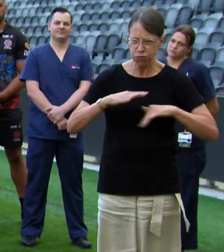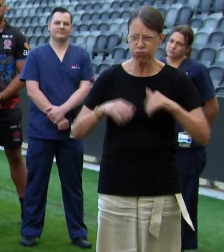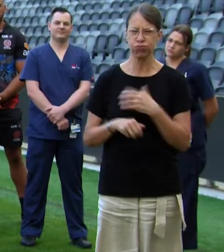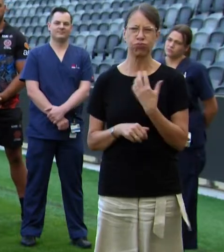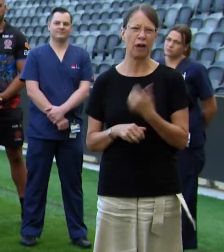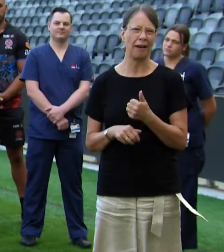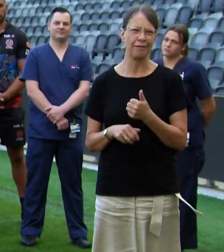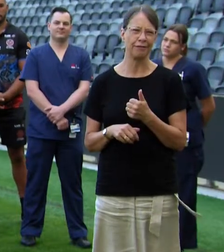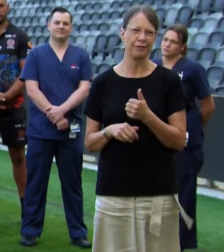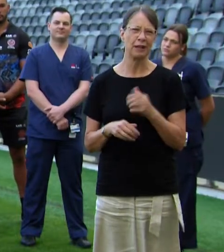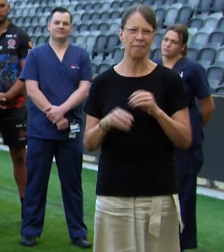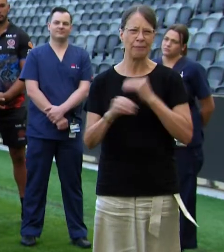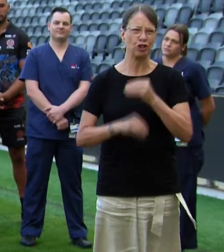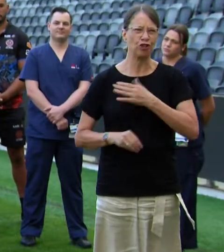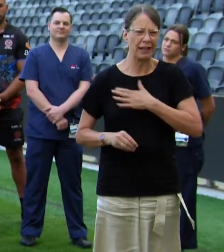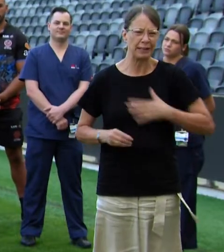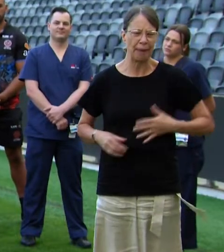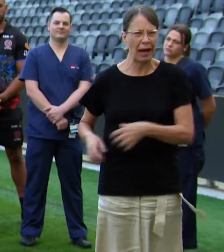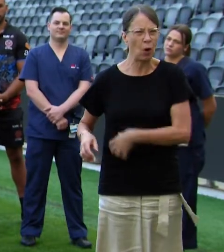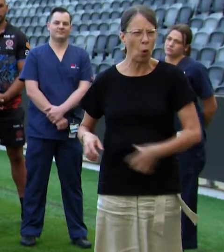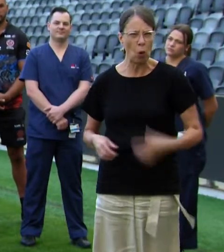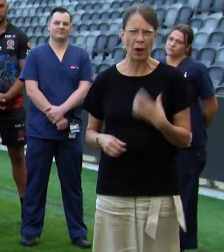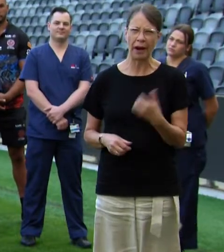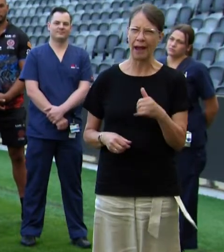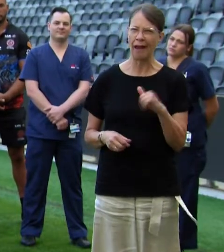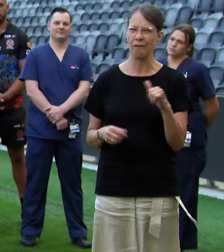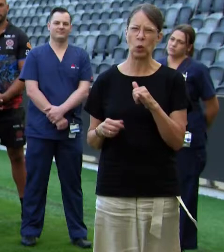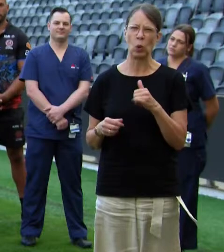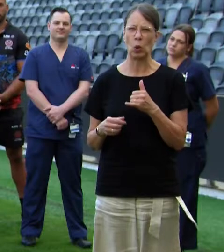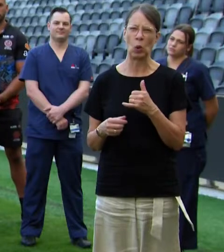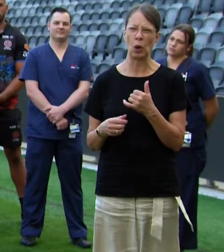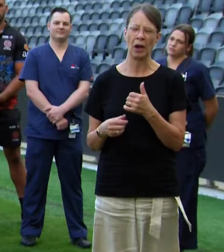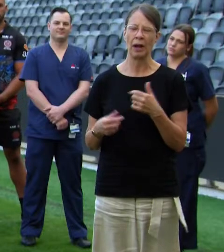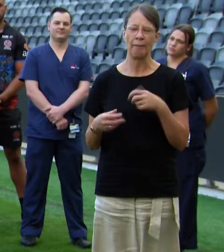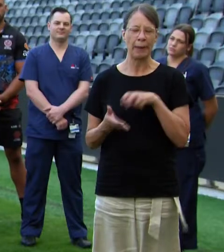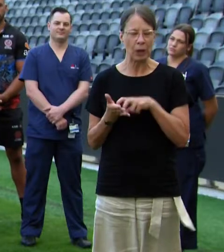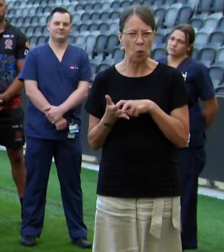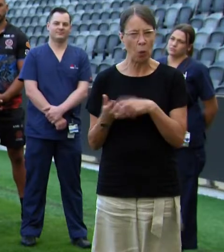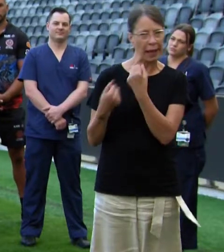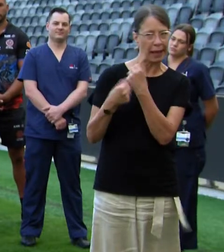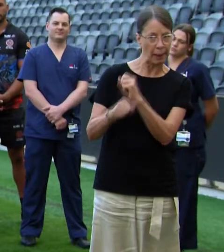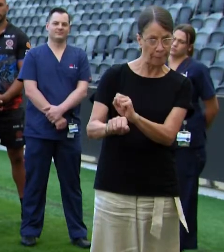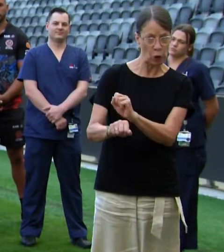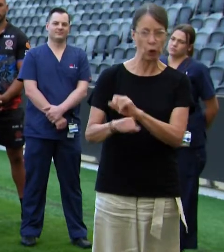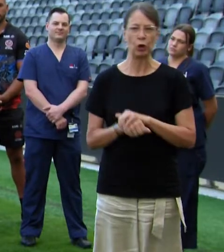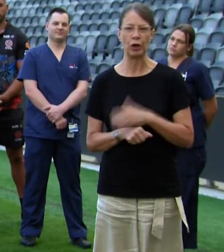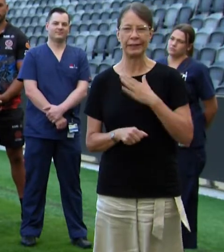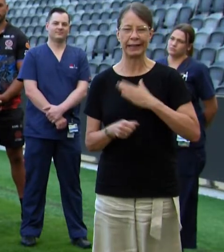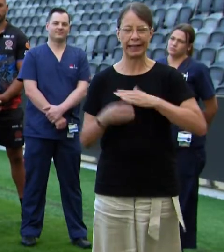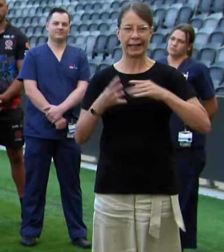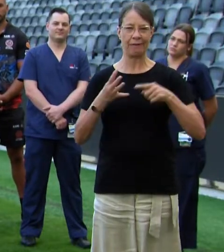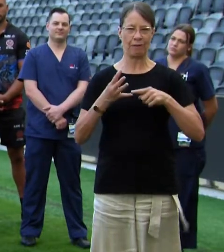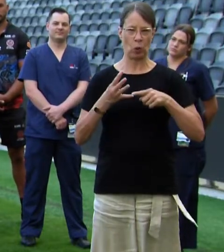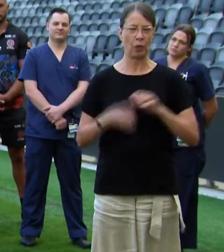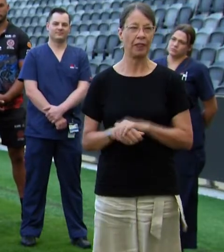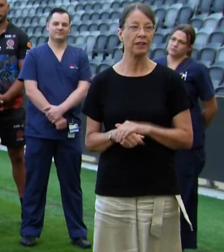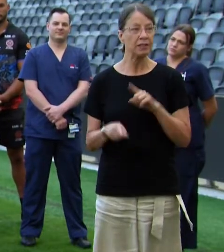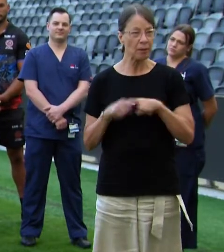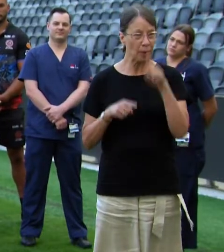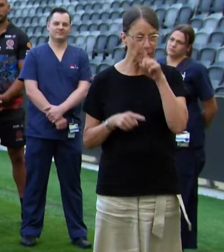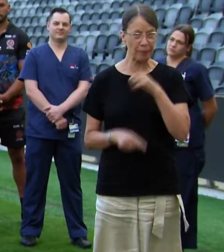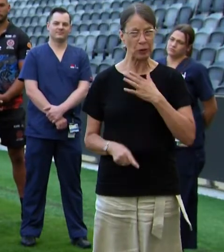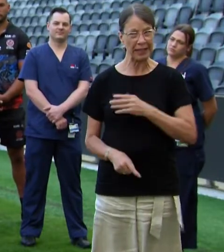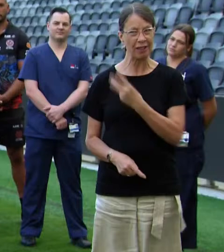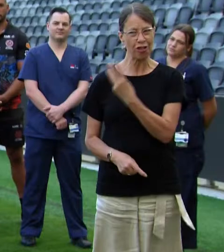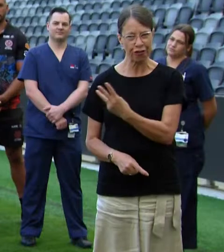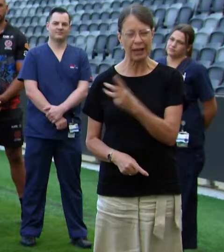check with your doctor about what schedule you should be on. So 3 doses are required for most, and 4 doses for some of